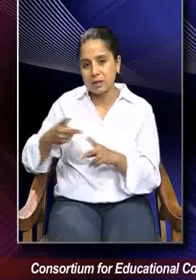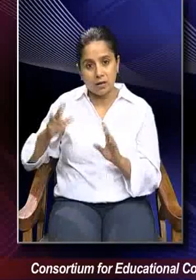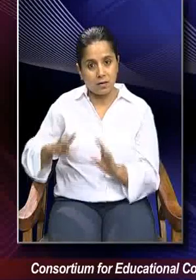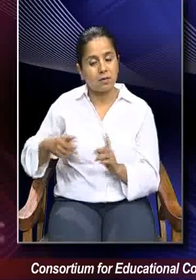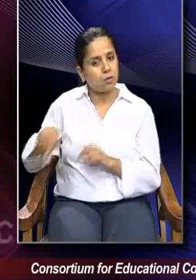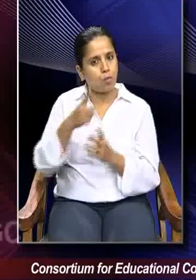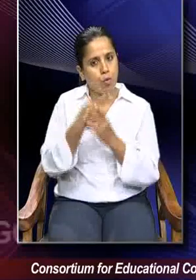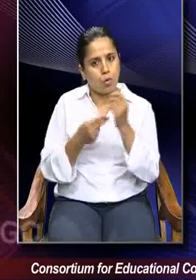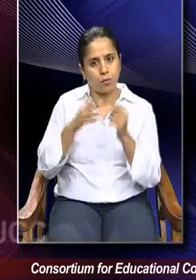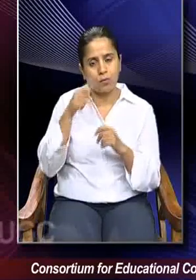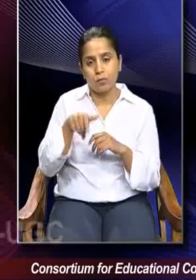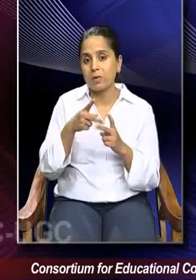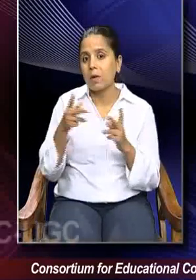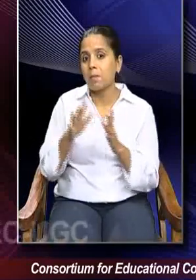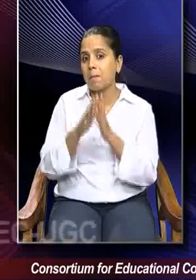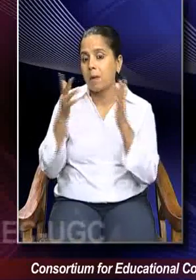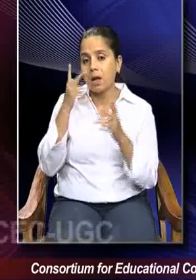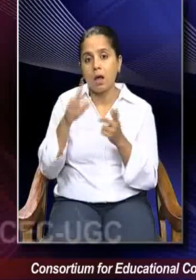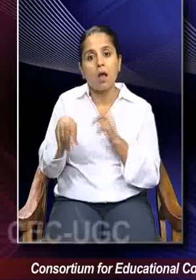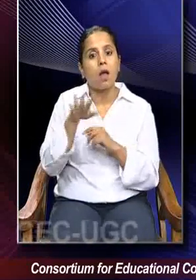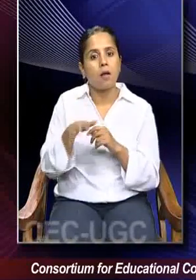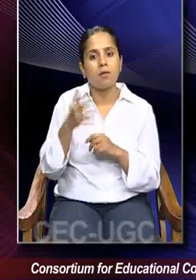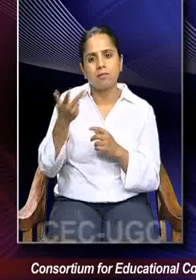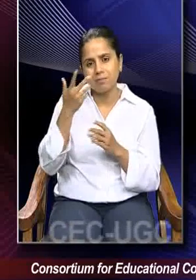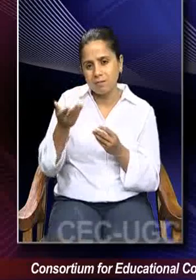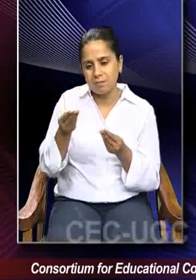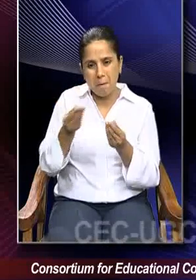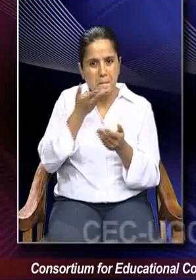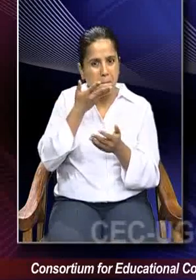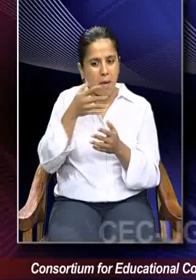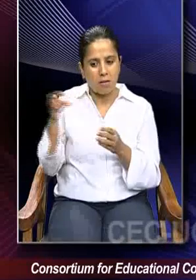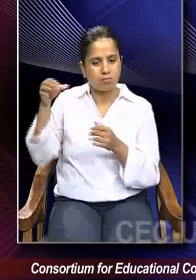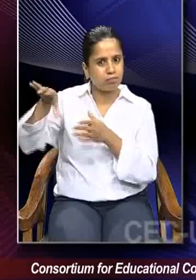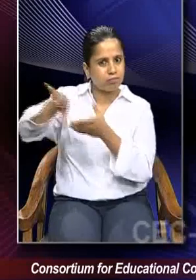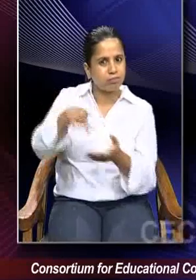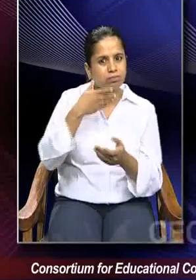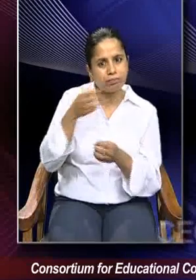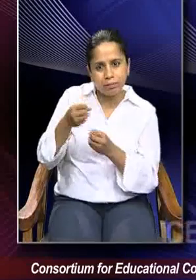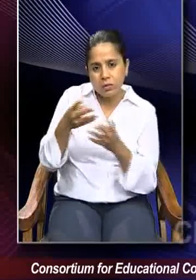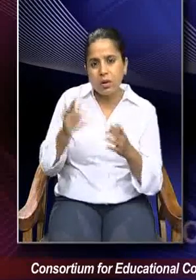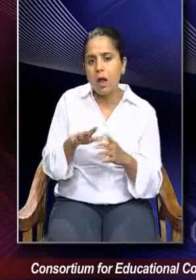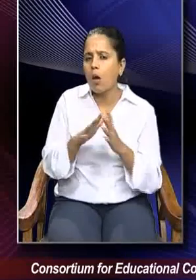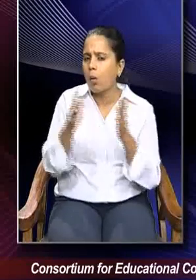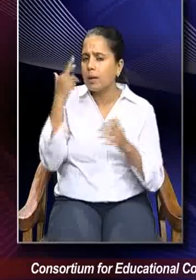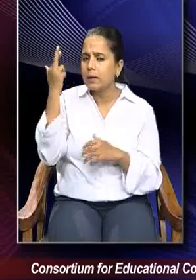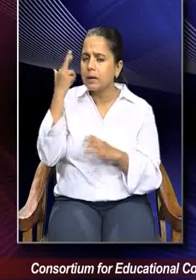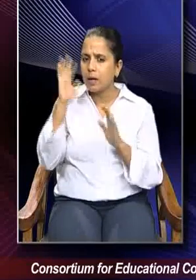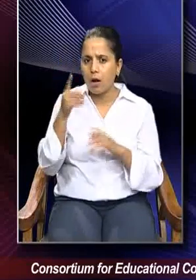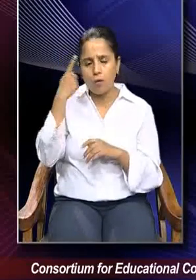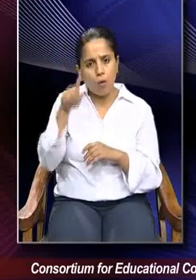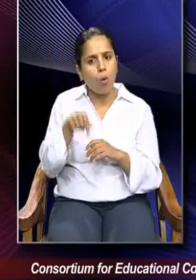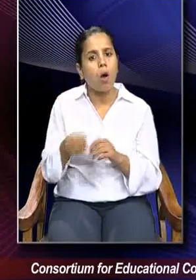consisting of dried sludge and sewage. Agriculture practices, another reason for soil